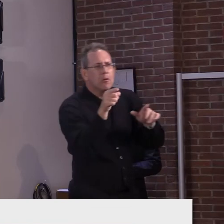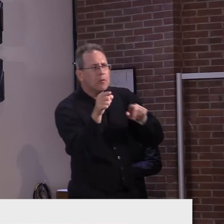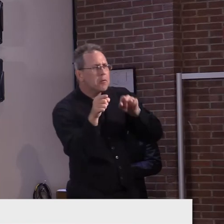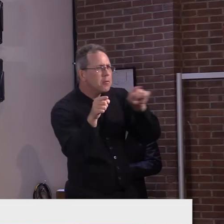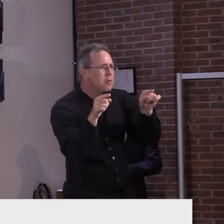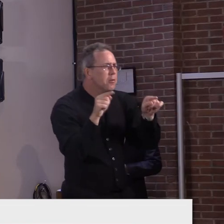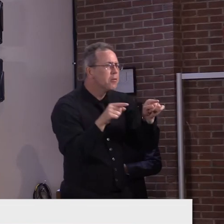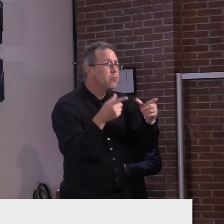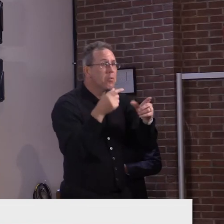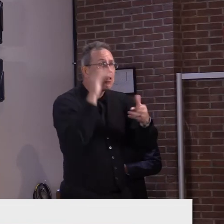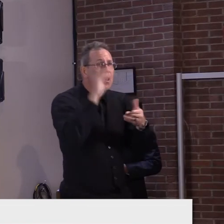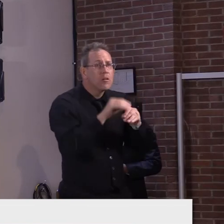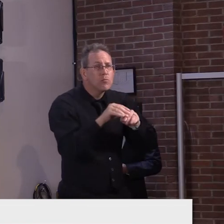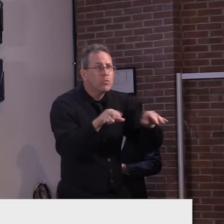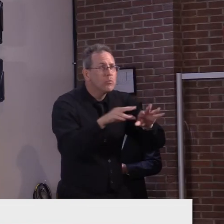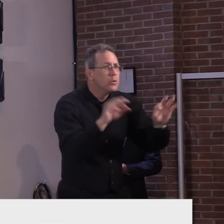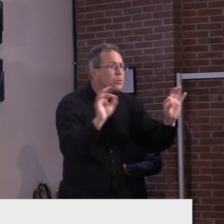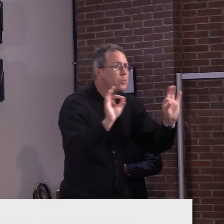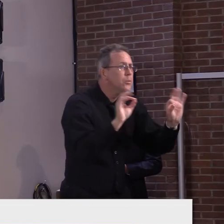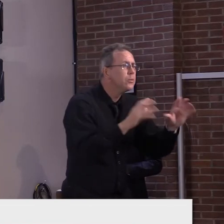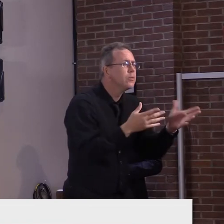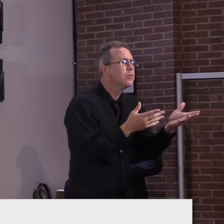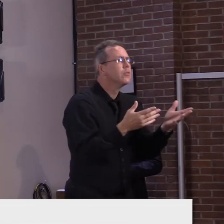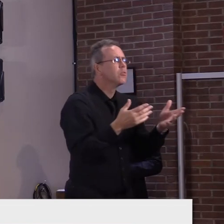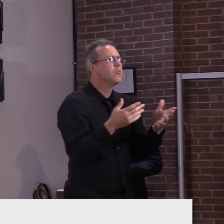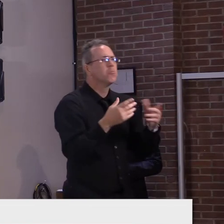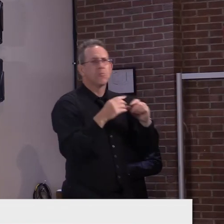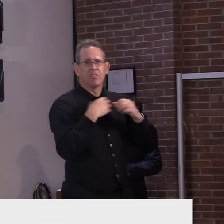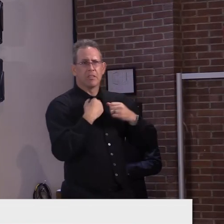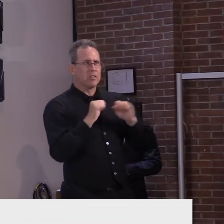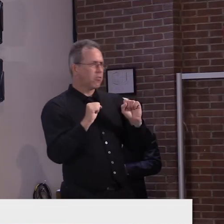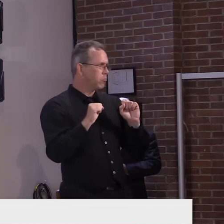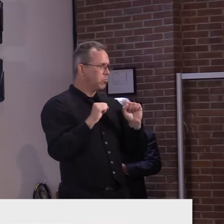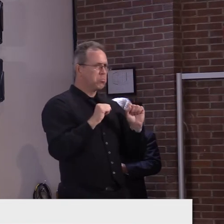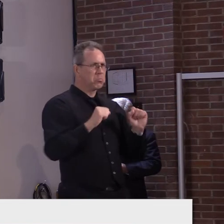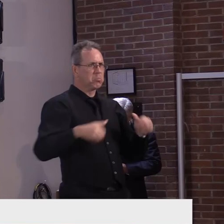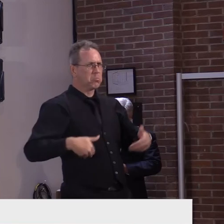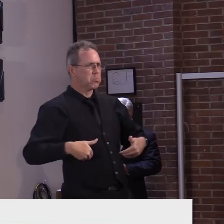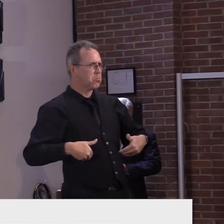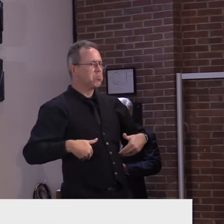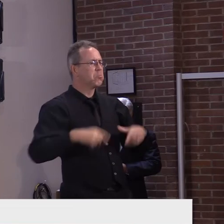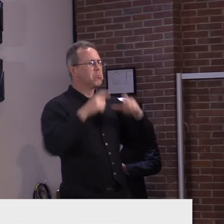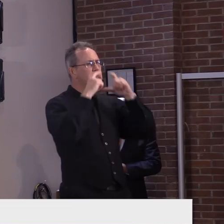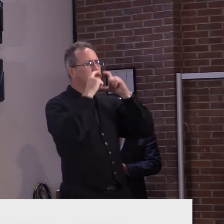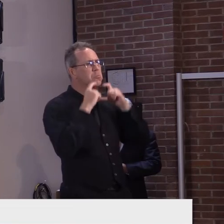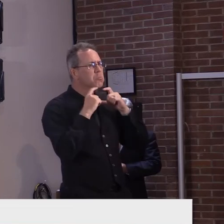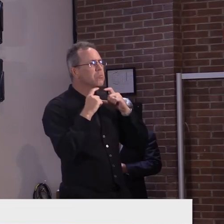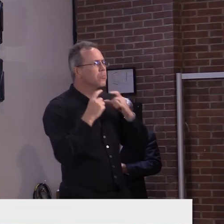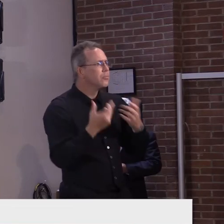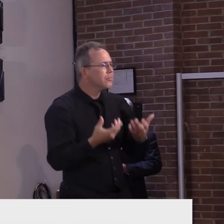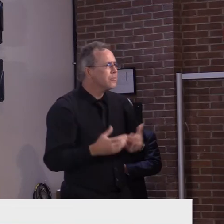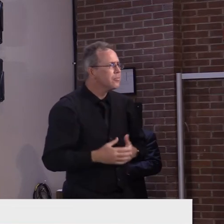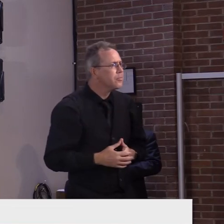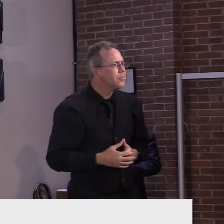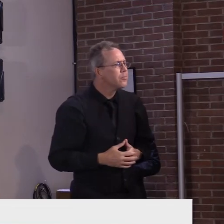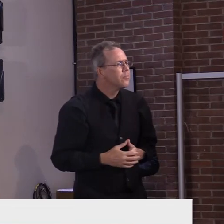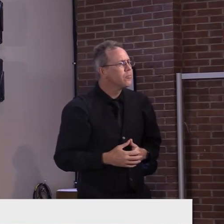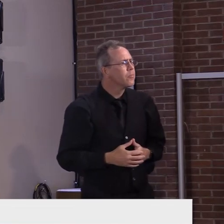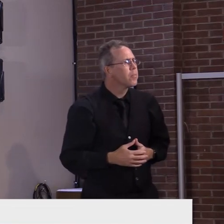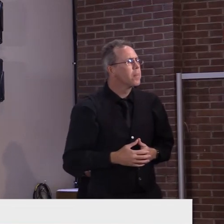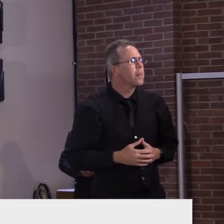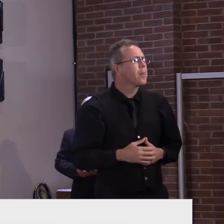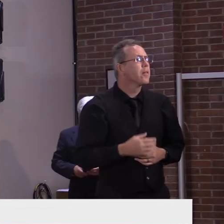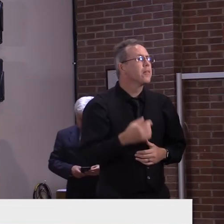a consideration at those points in time. So the goal is, whenever in ensuing weeks and